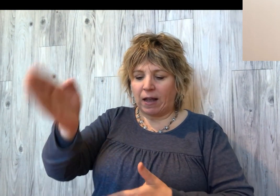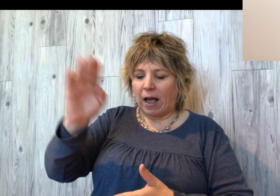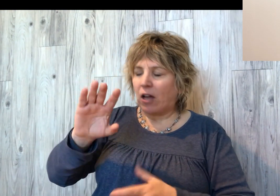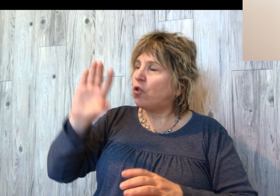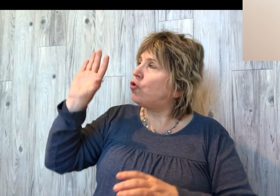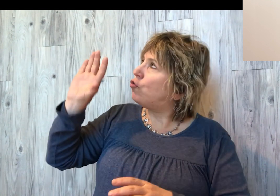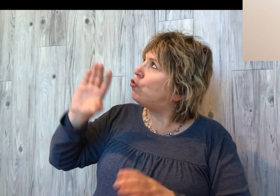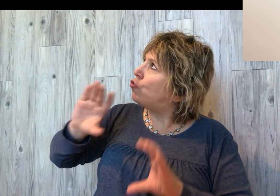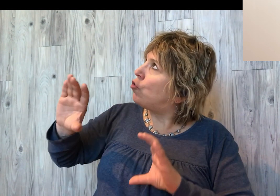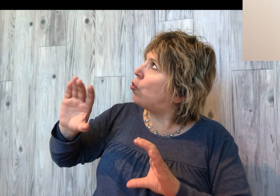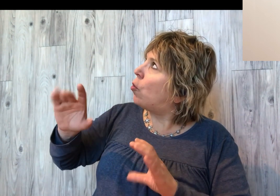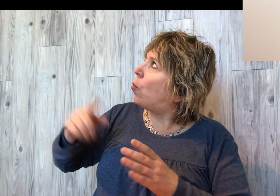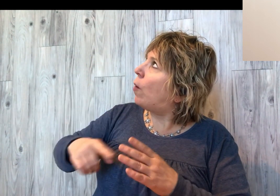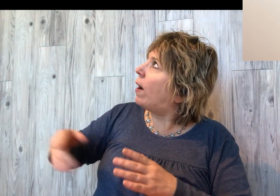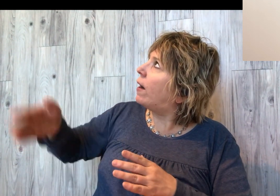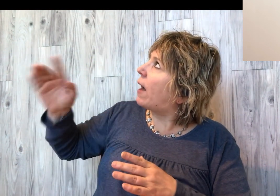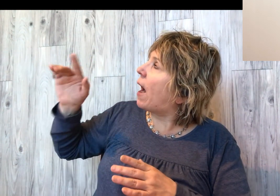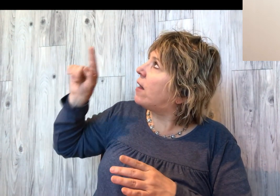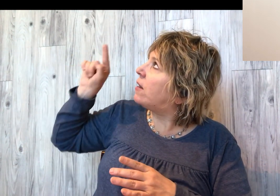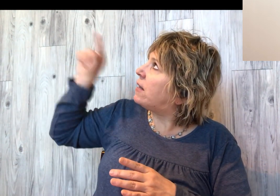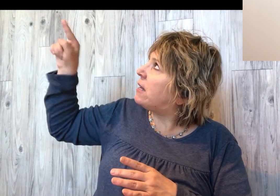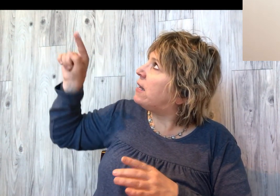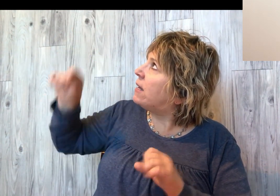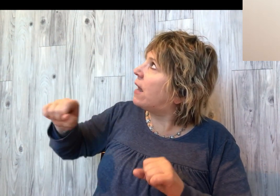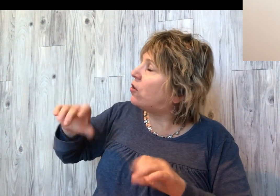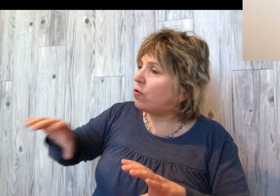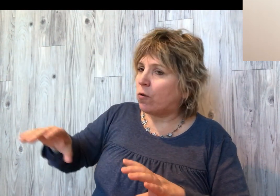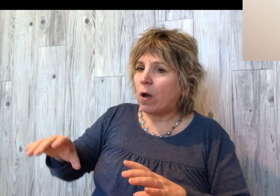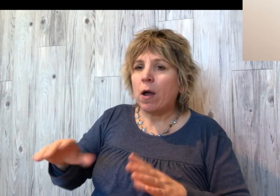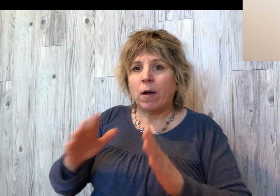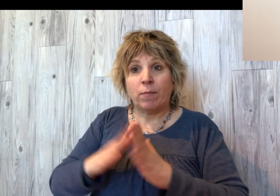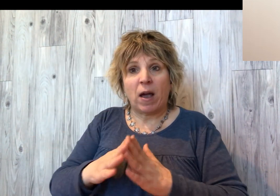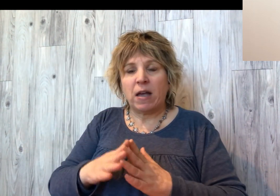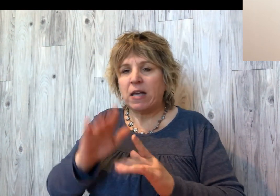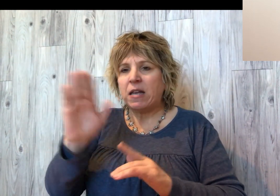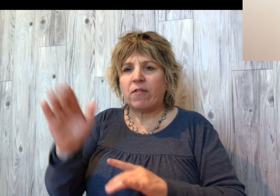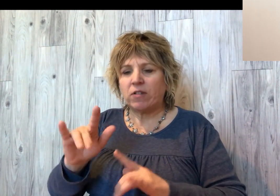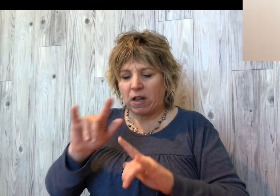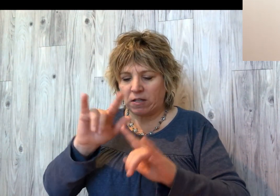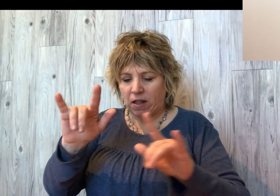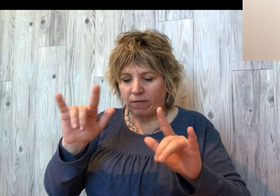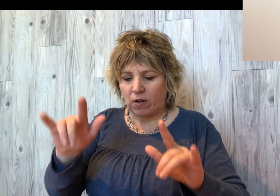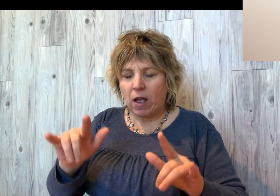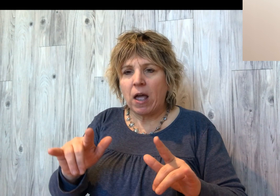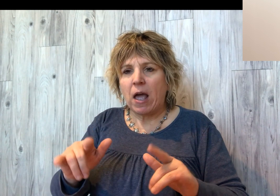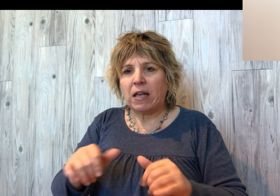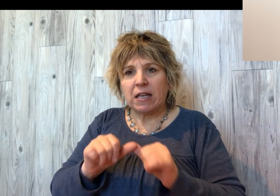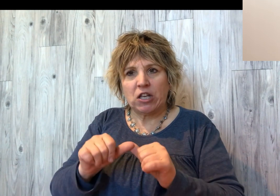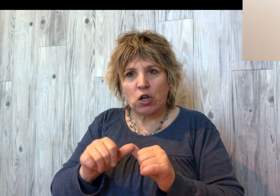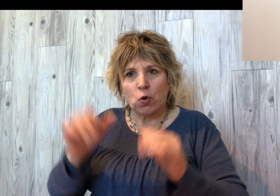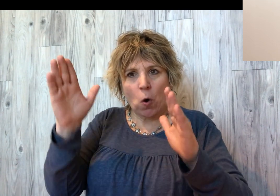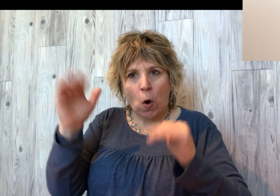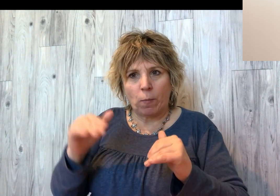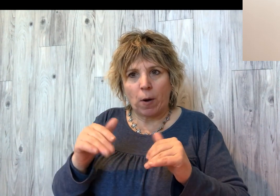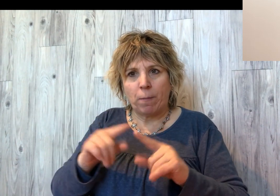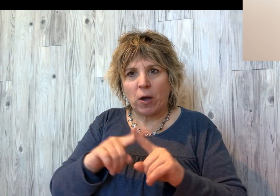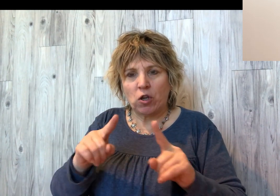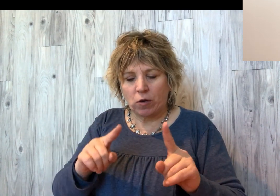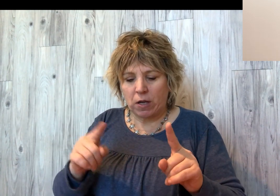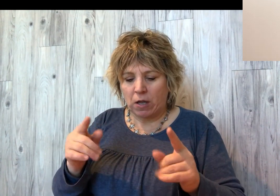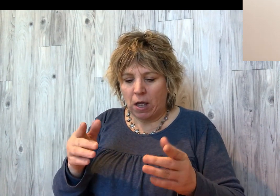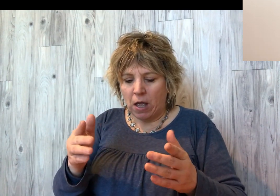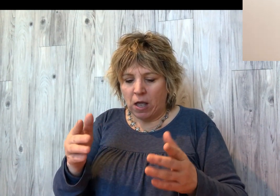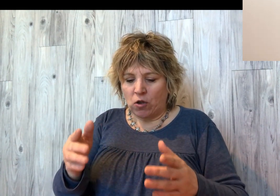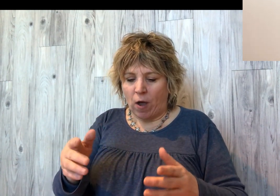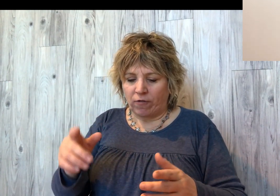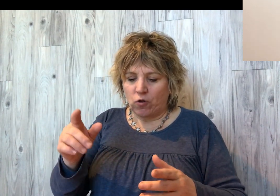what only God can do. You pray for them. You never stop loving them. You keep hope alive, but you got to step back and let